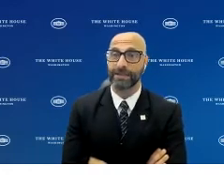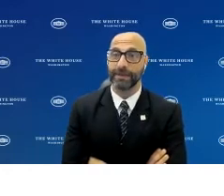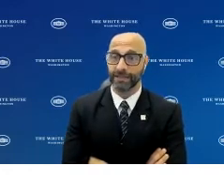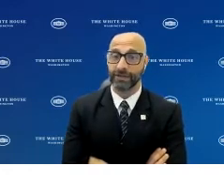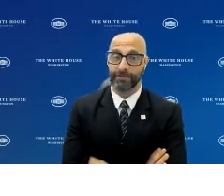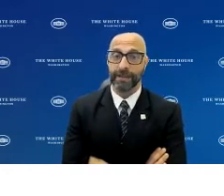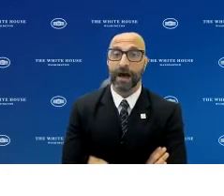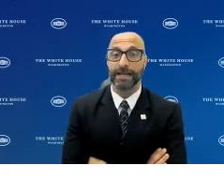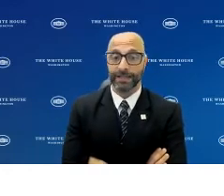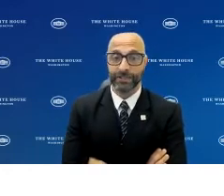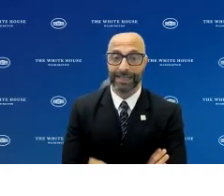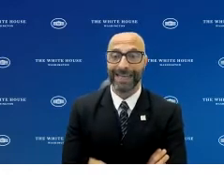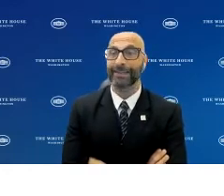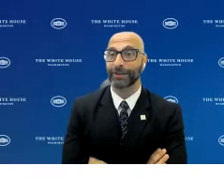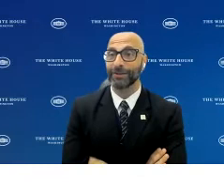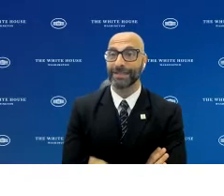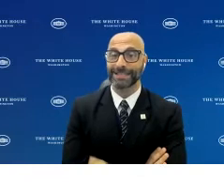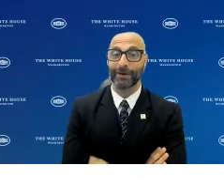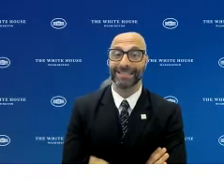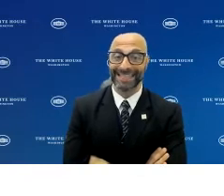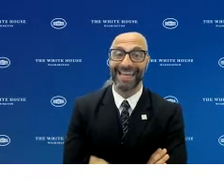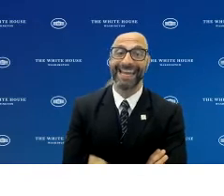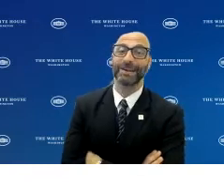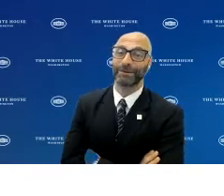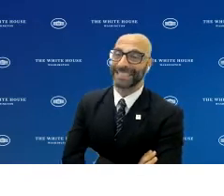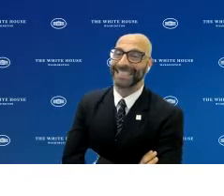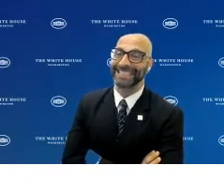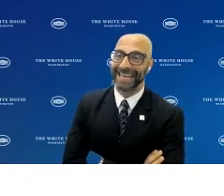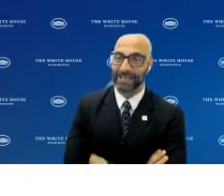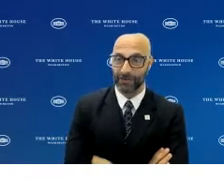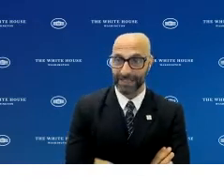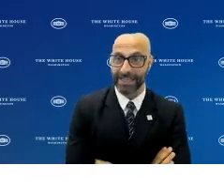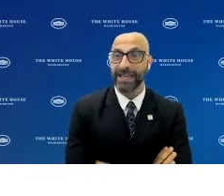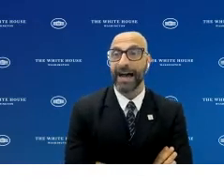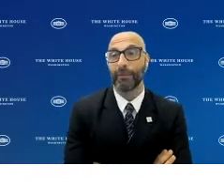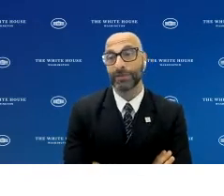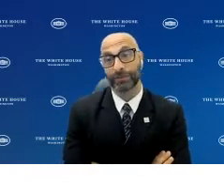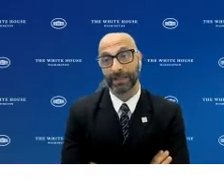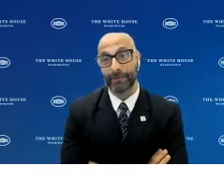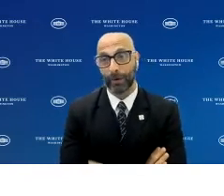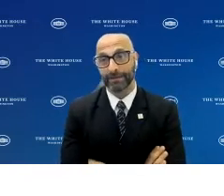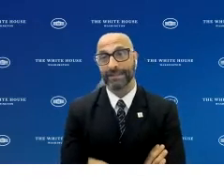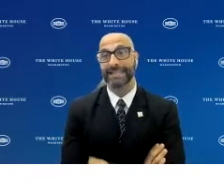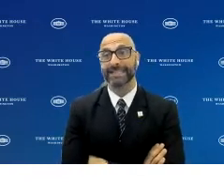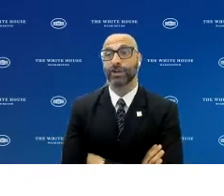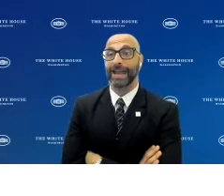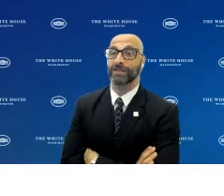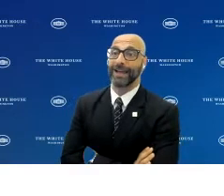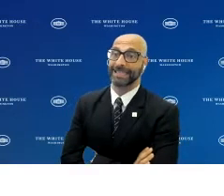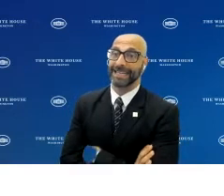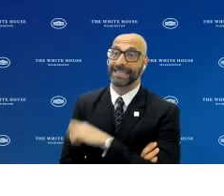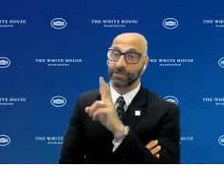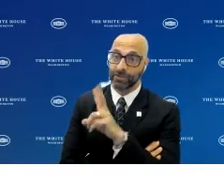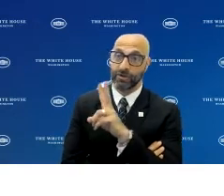decreases in first doses administered. Additionally, the good news is that we're seeing increases in second doses, which is really important since